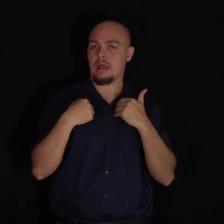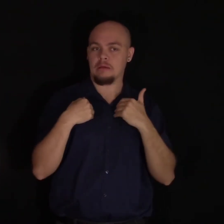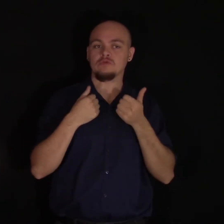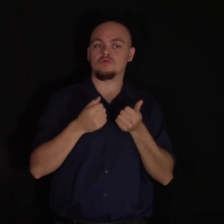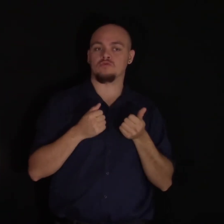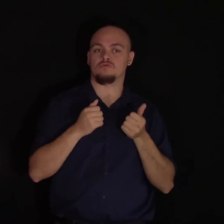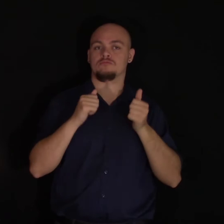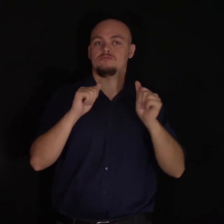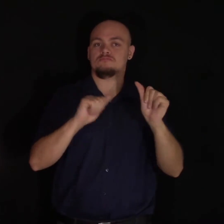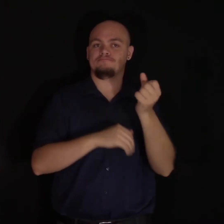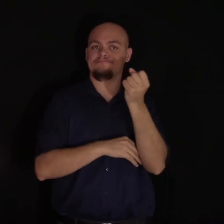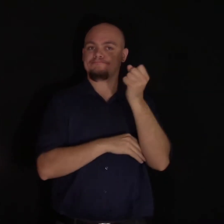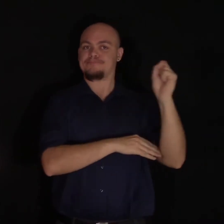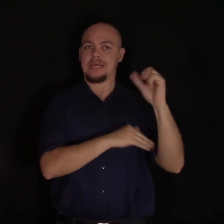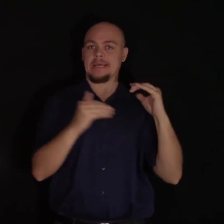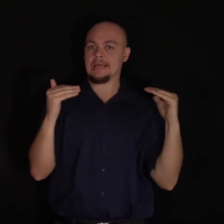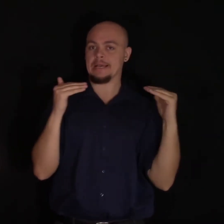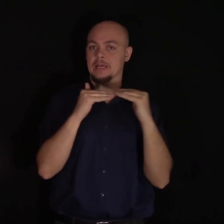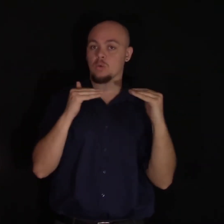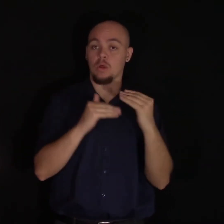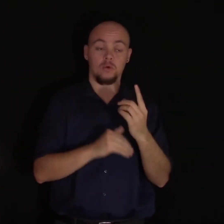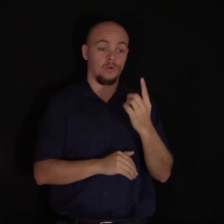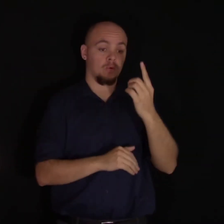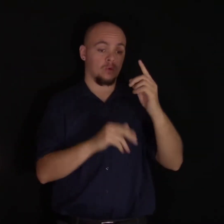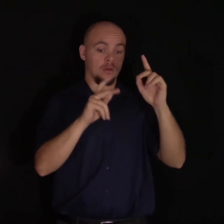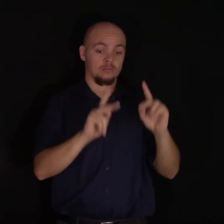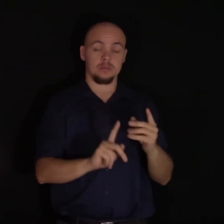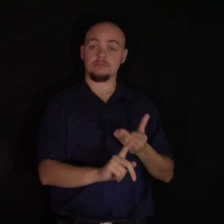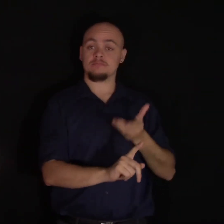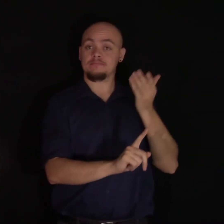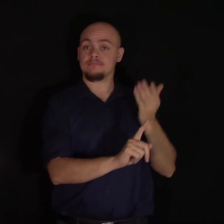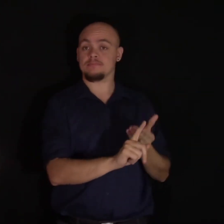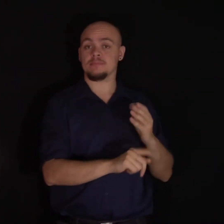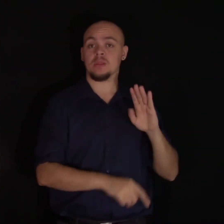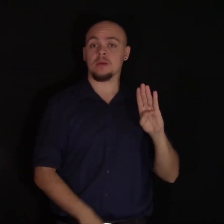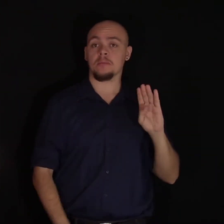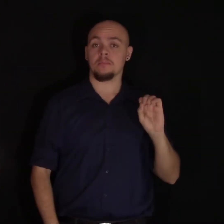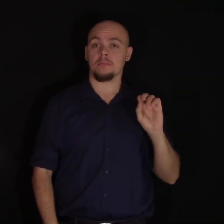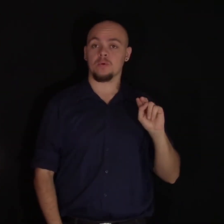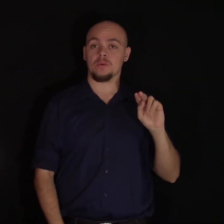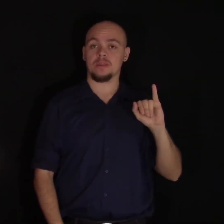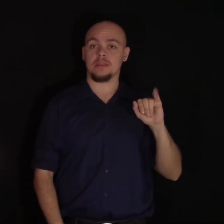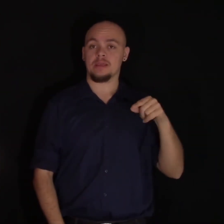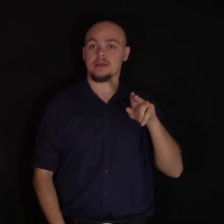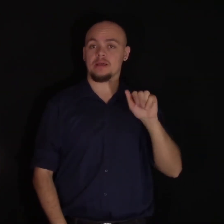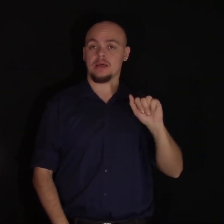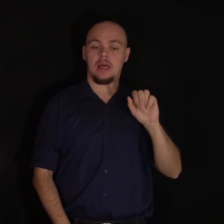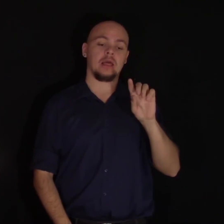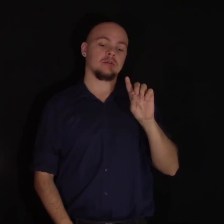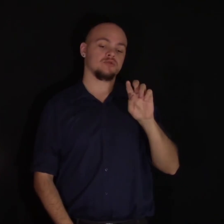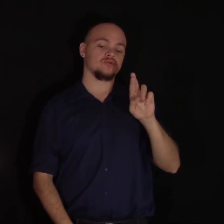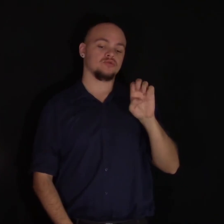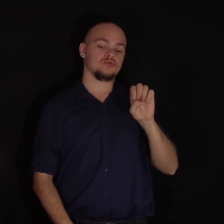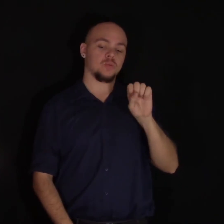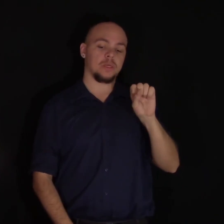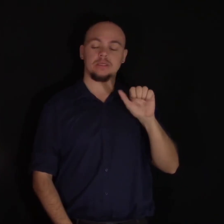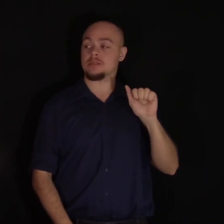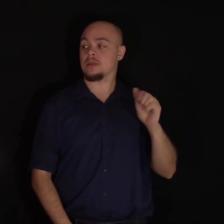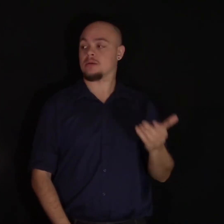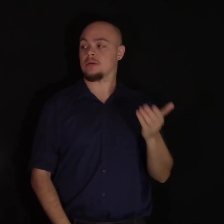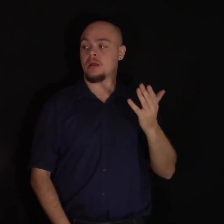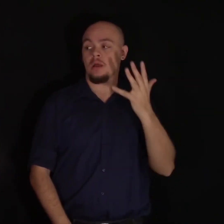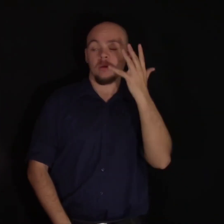equality. One of the key figures in the movement is Bhumika Shrestha. A beautiful,